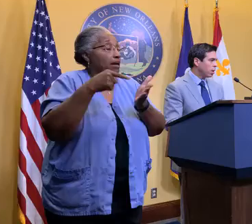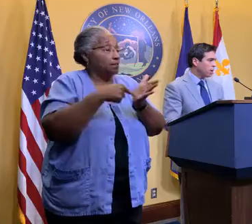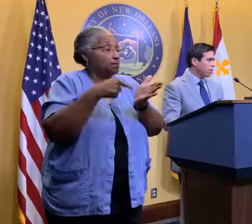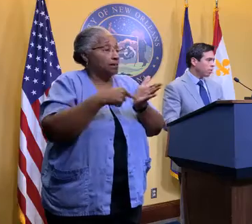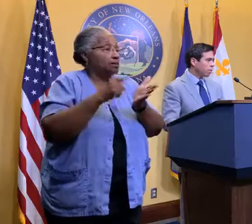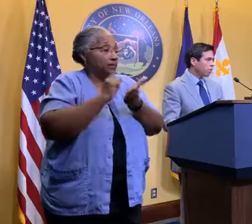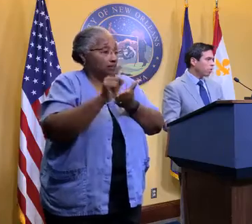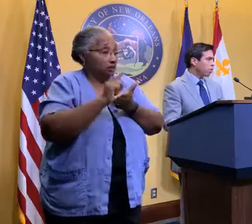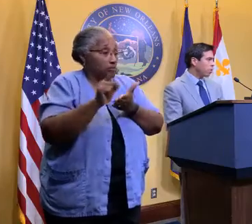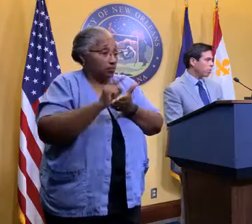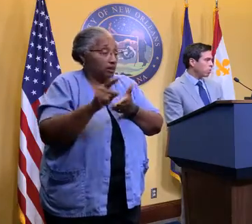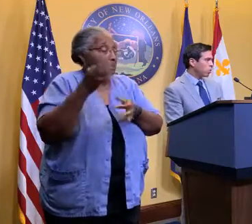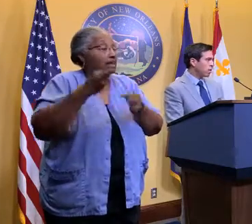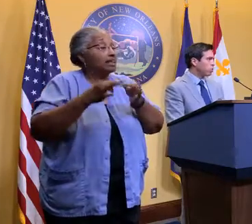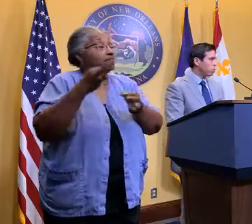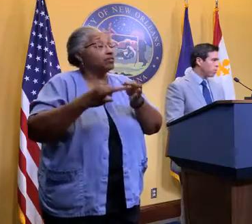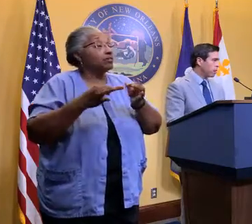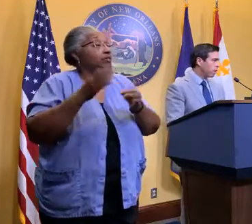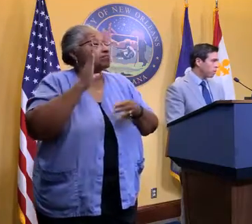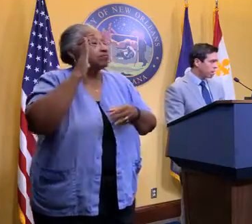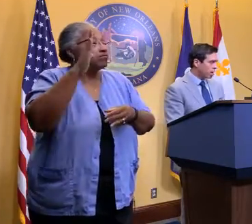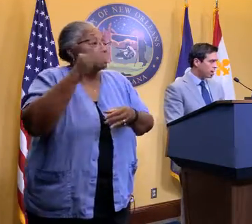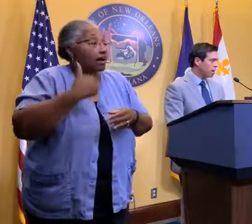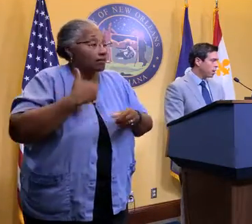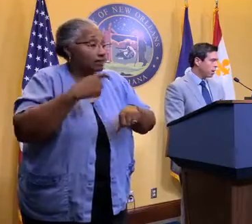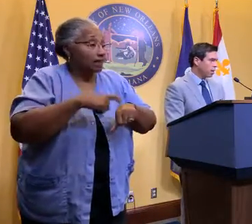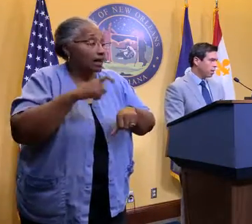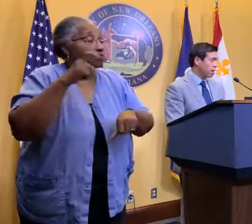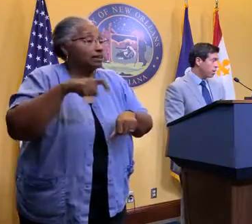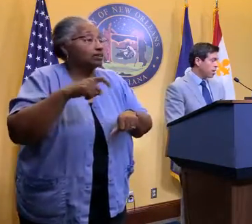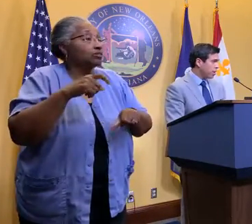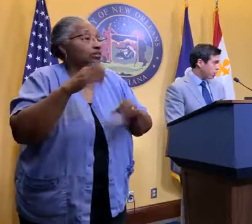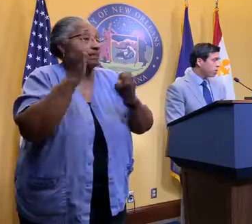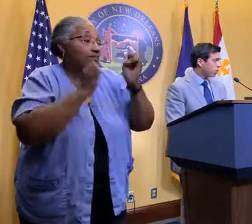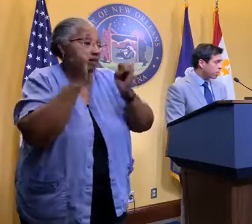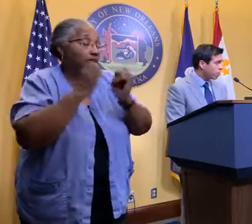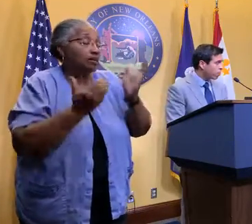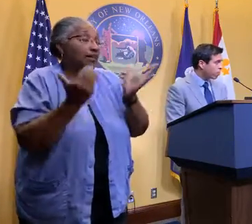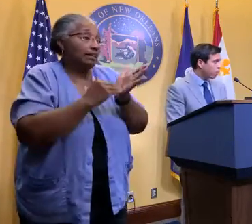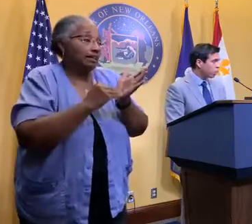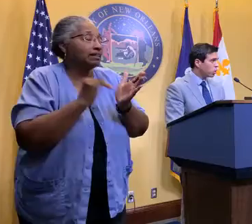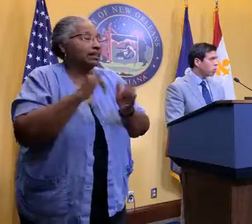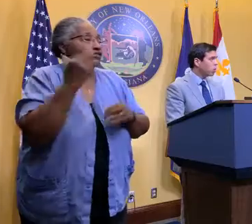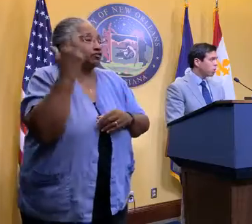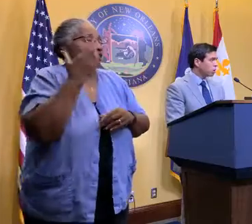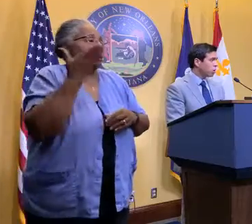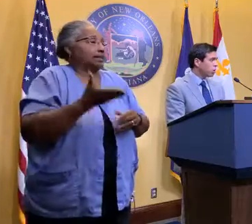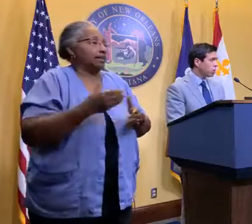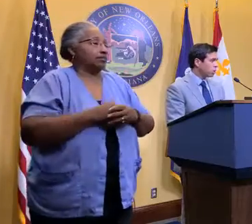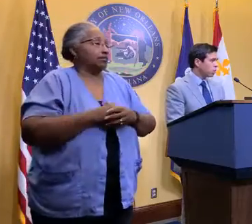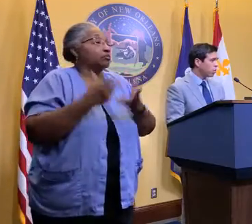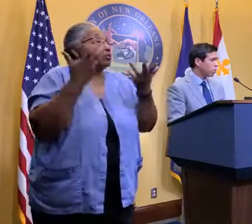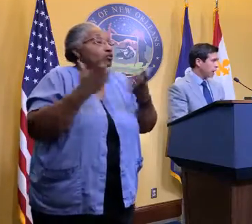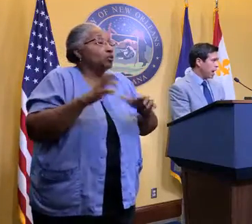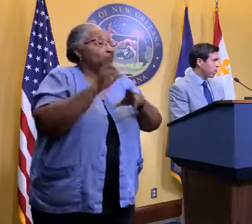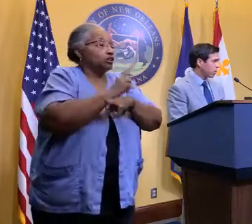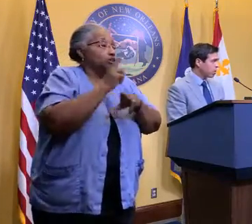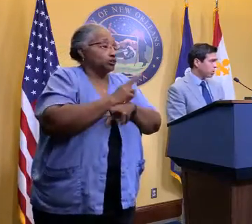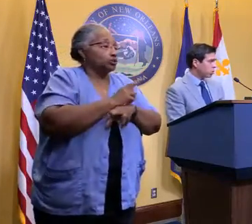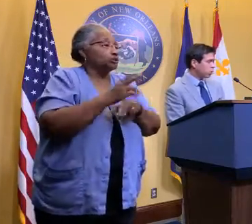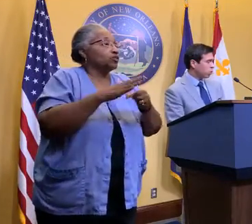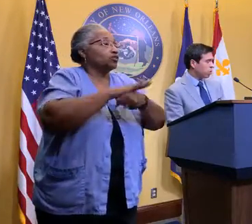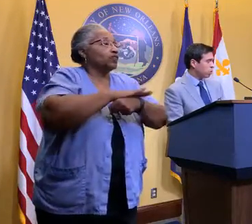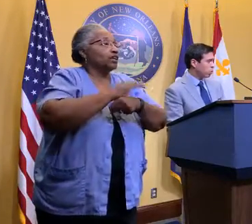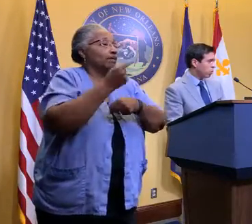an ongoing, if there comes a period where we have to reevaluate that, then that's what it's there for. We don't want to use it to fill a